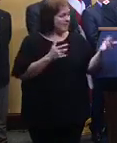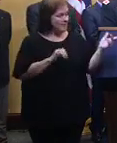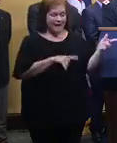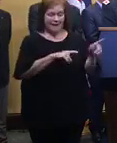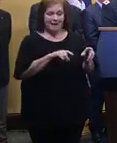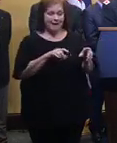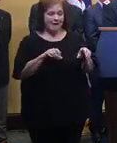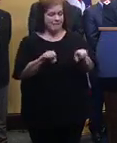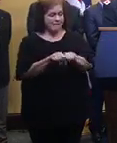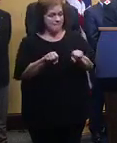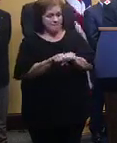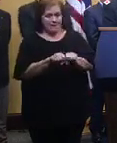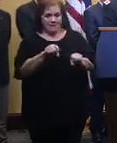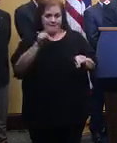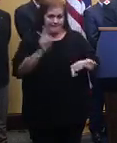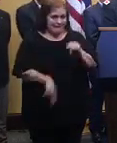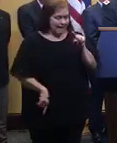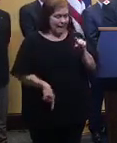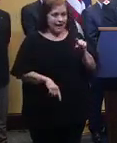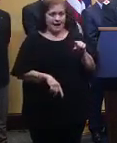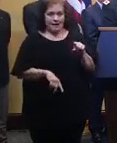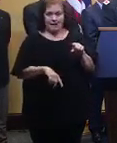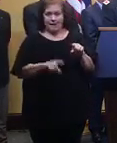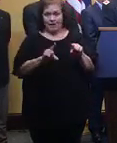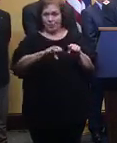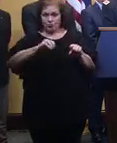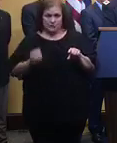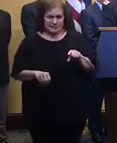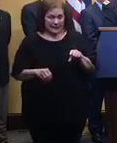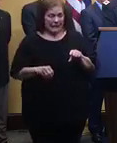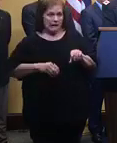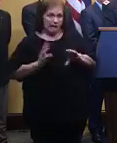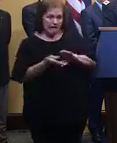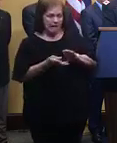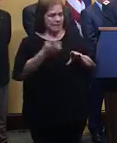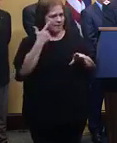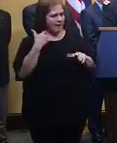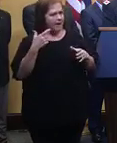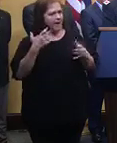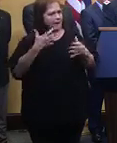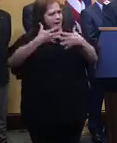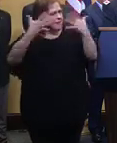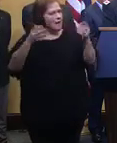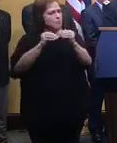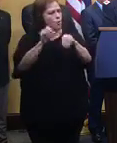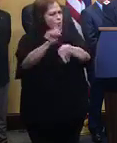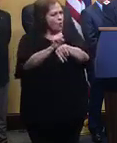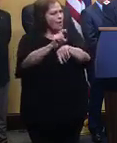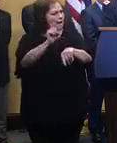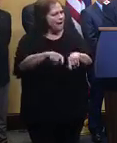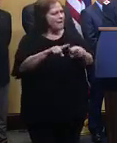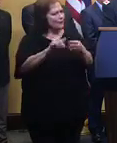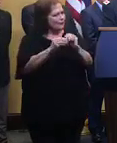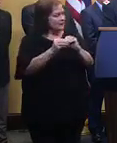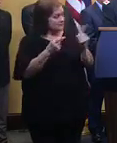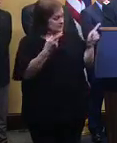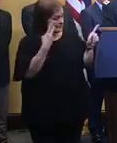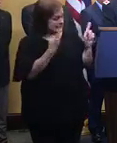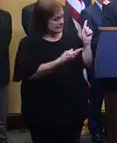work effectively when there's so much work to be done within the system. So, highlighting